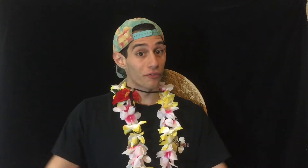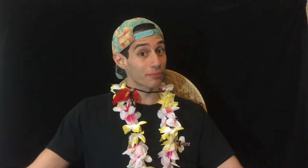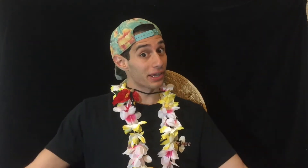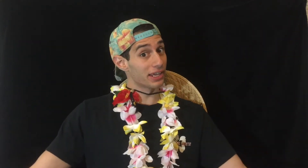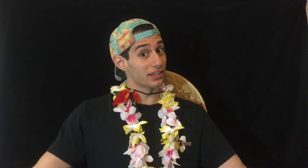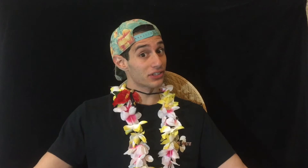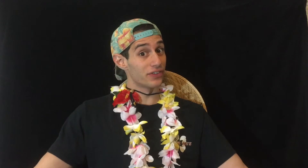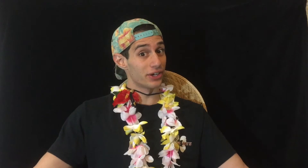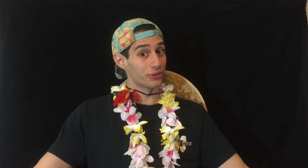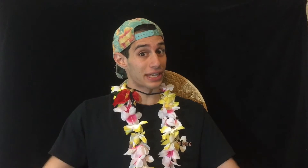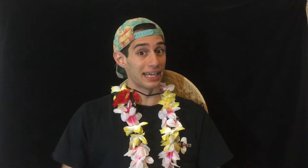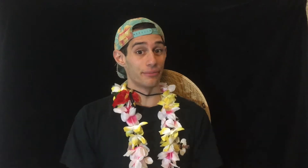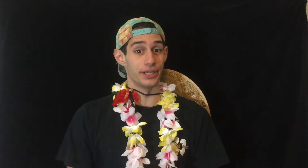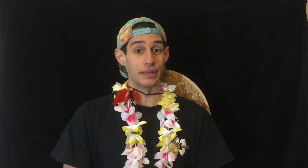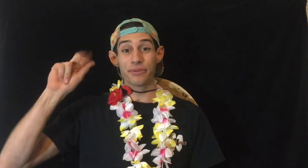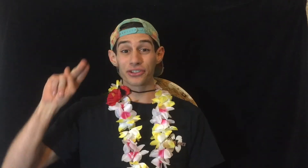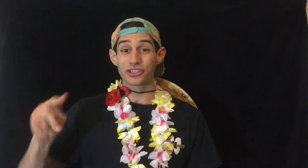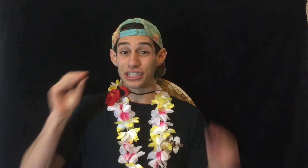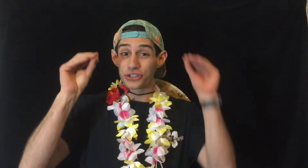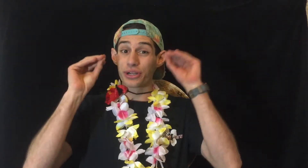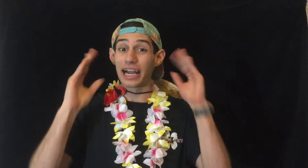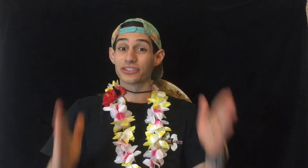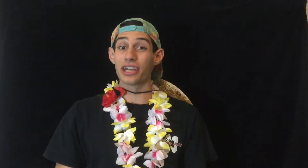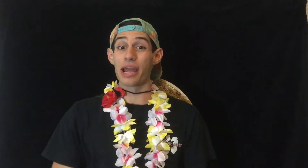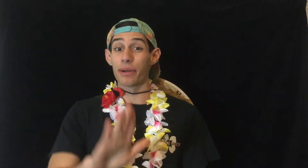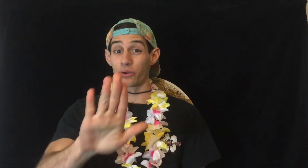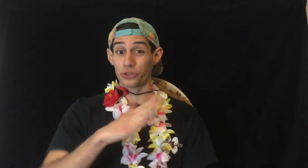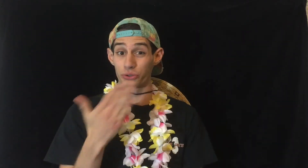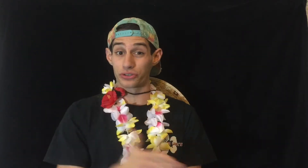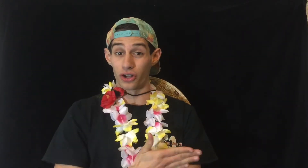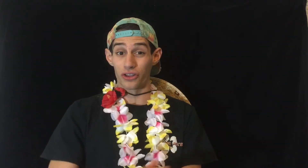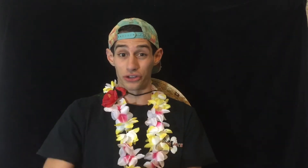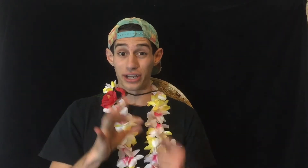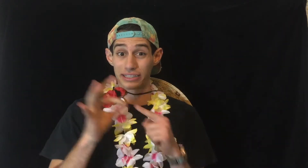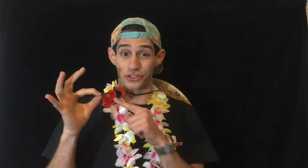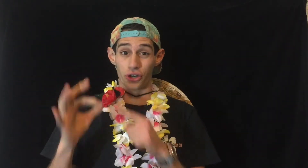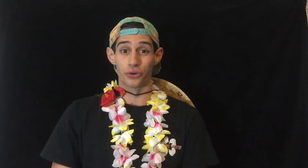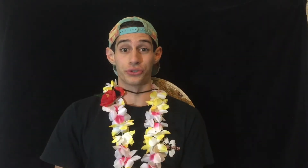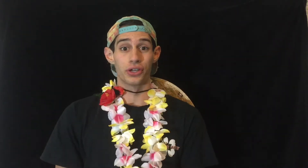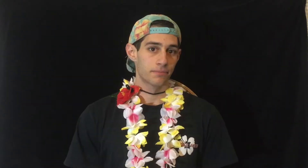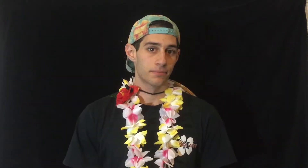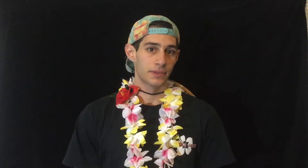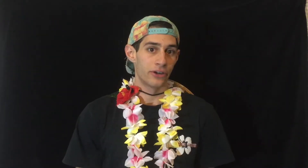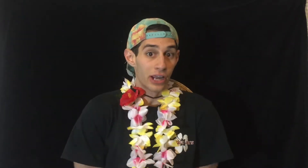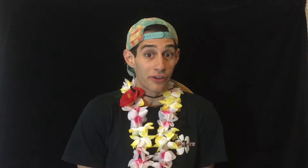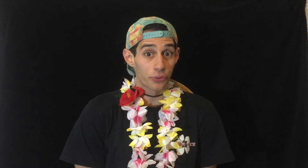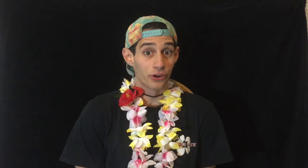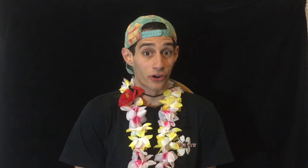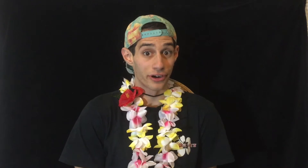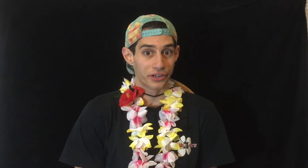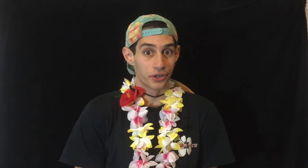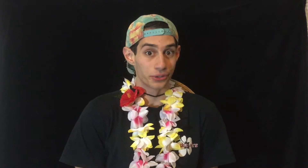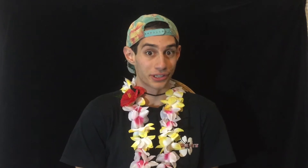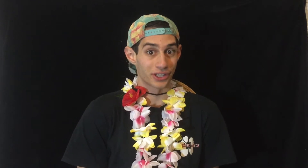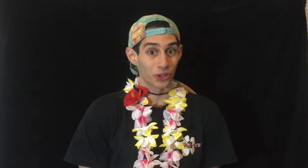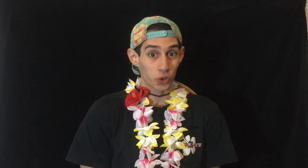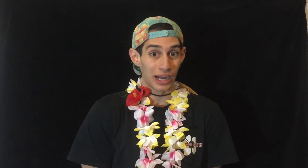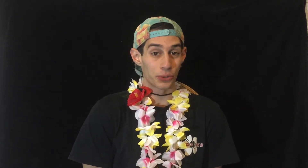by the end of this video you can be. I'm here to teach you guys today about your song that you guys chose. Now, everyone already knows that the luau is